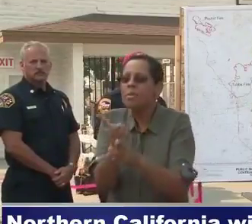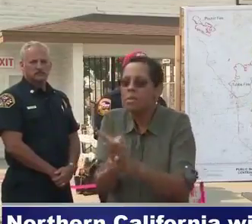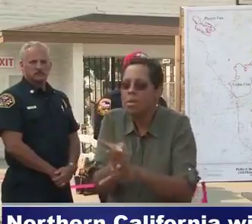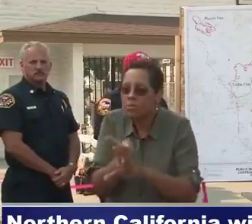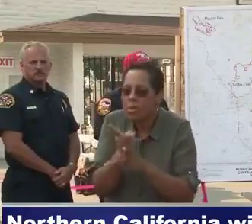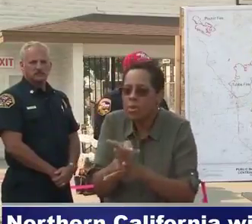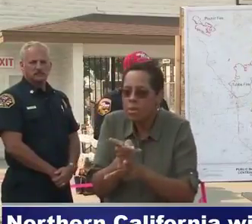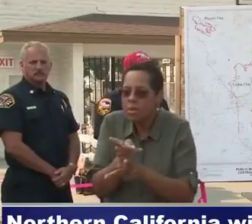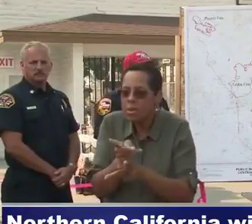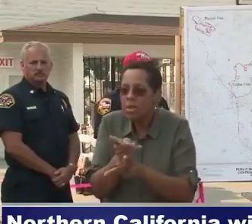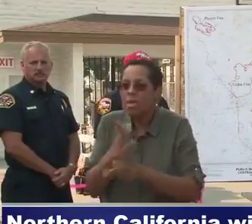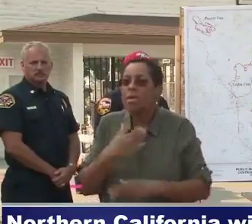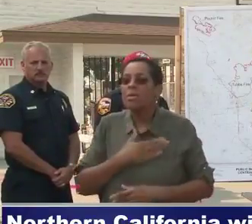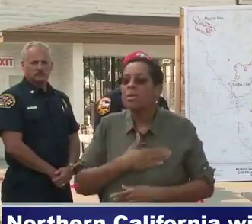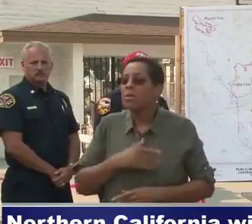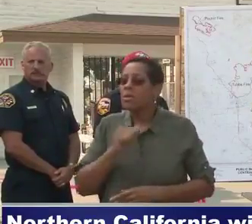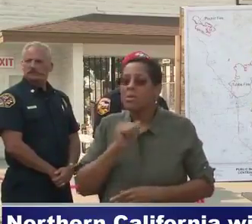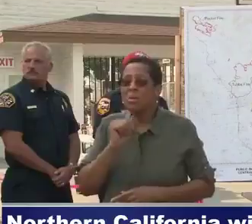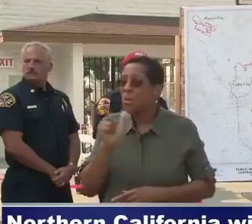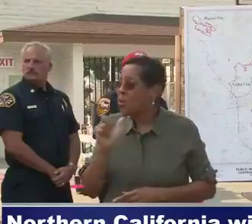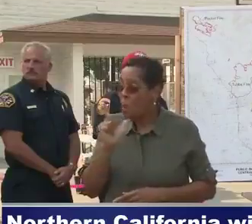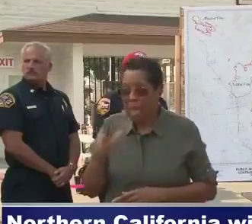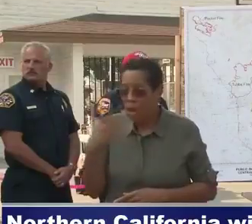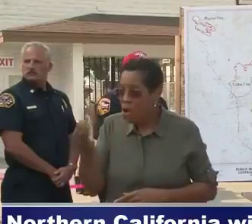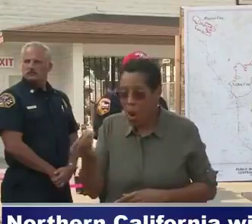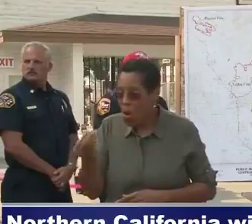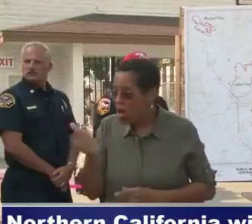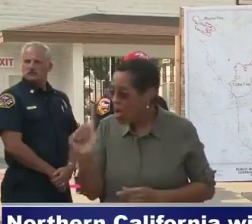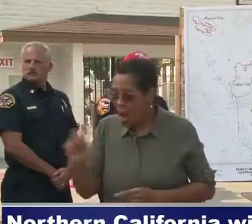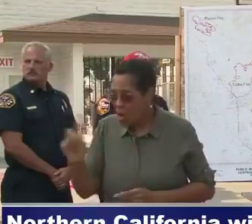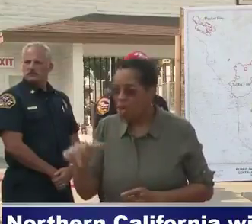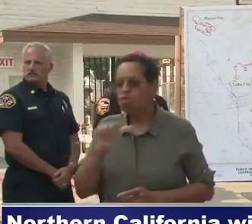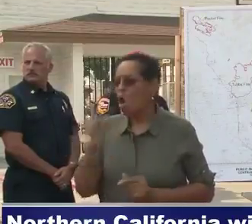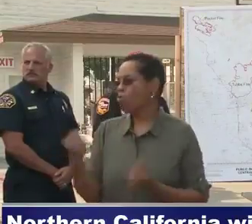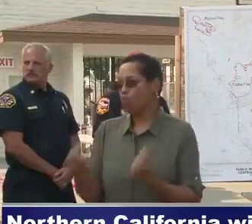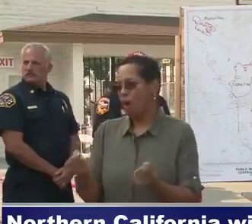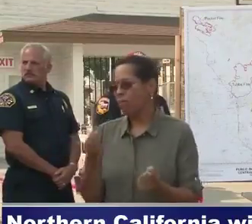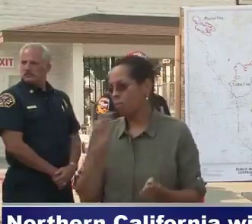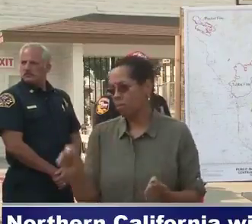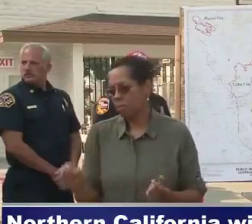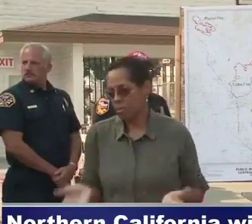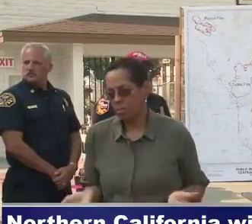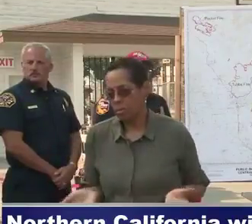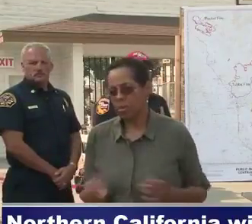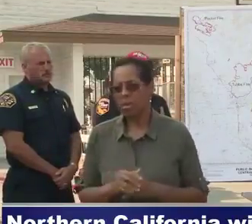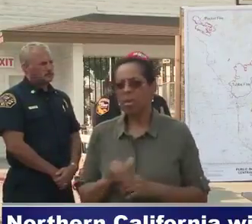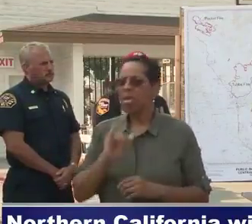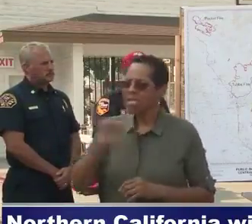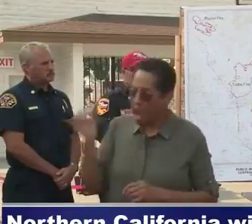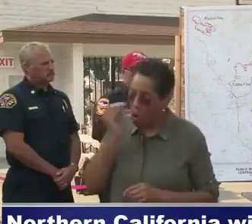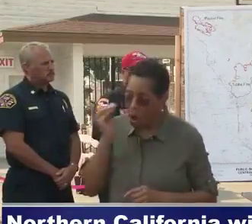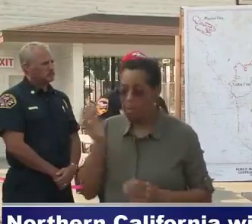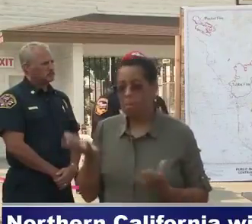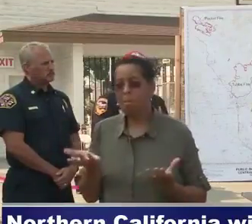the roadways. If you don't need to be there, please stay home or find another place to